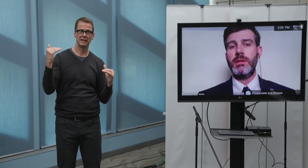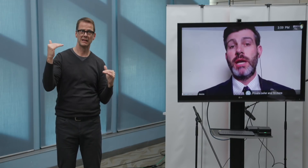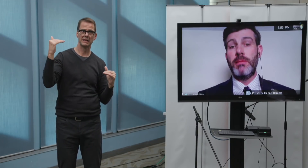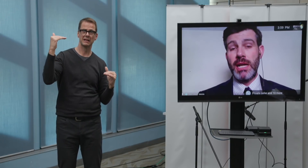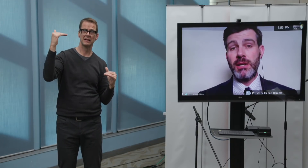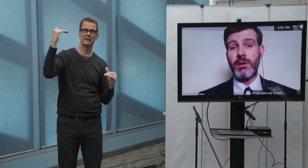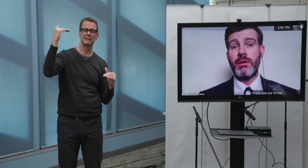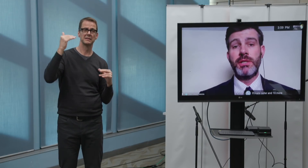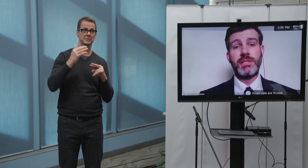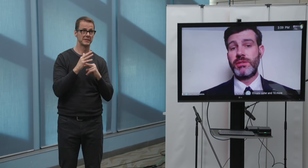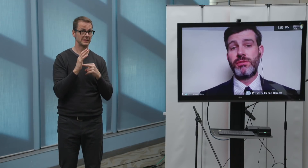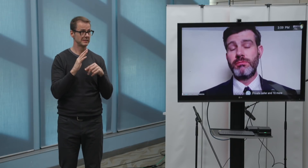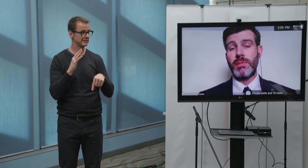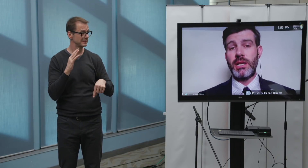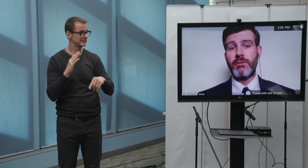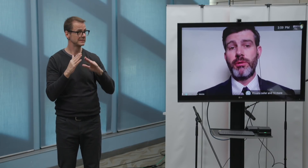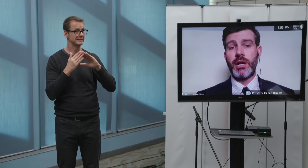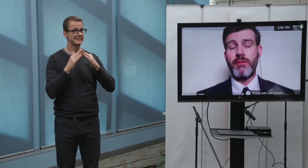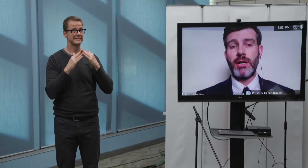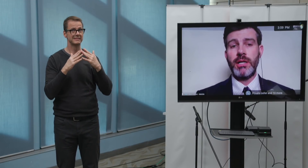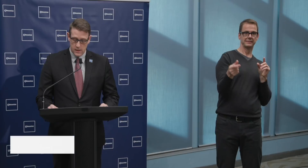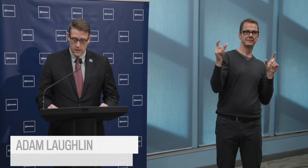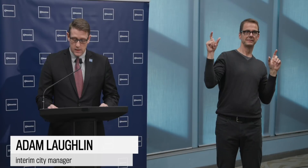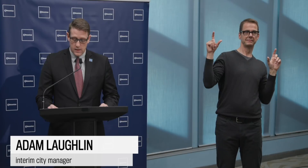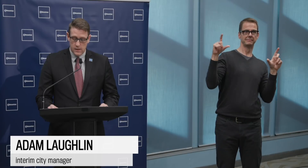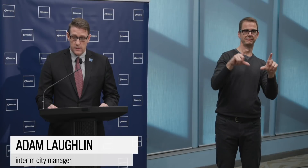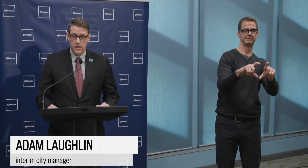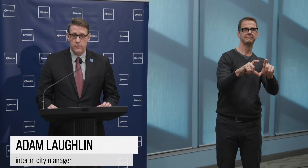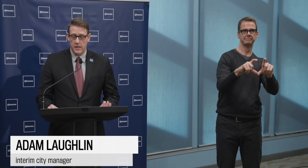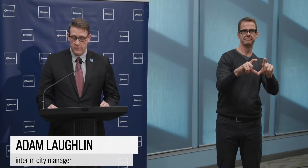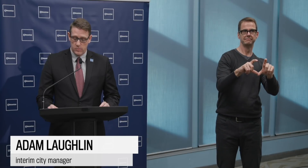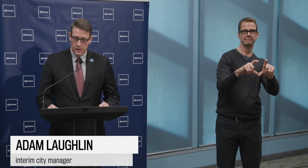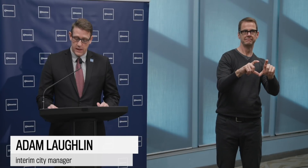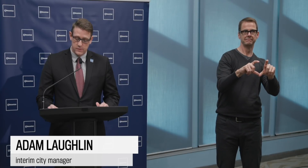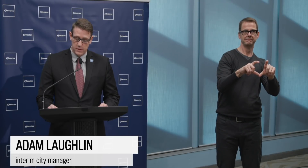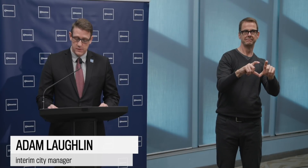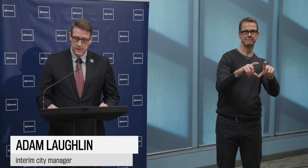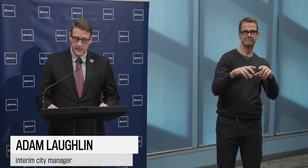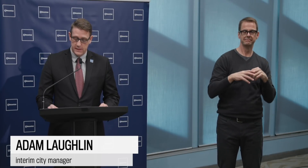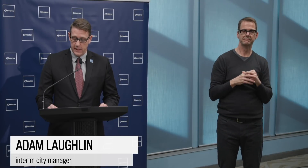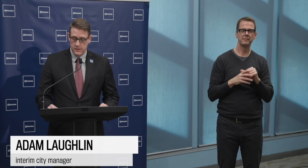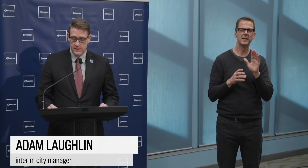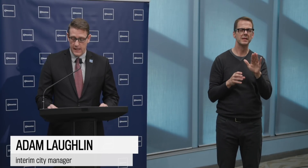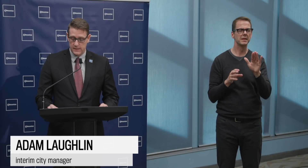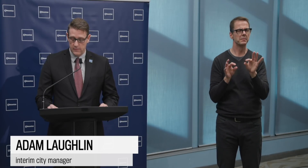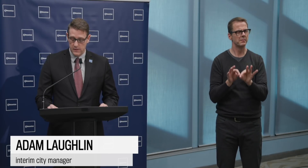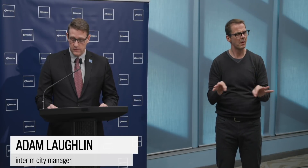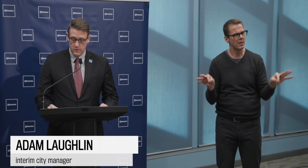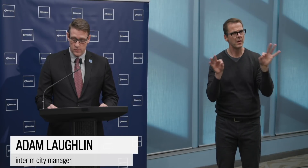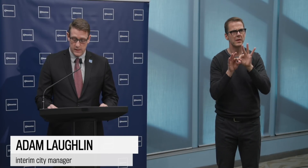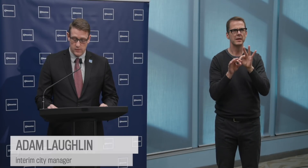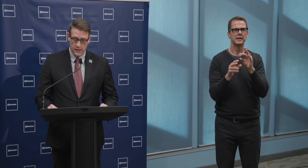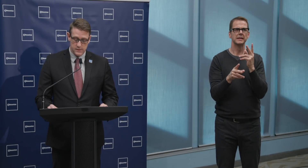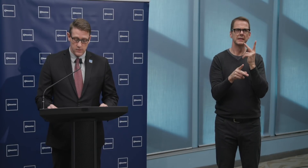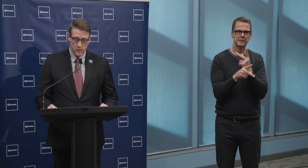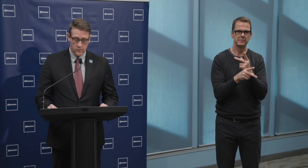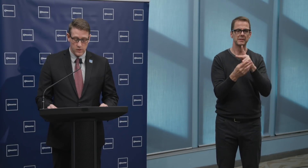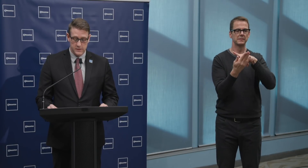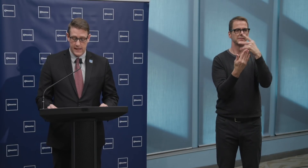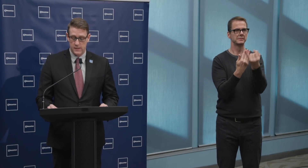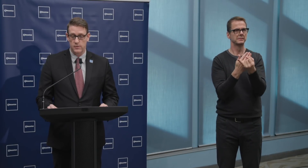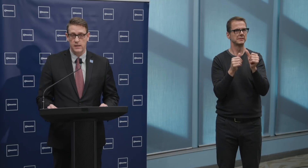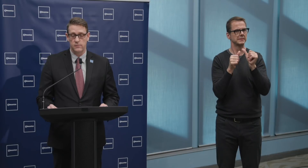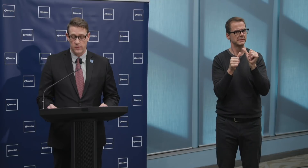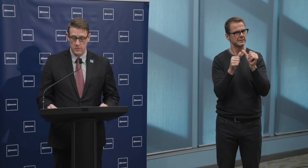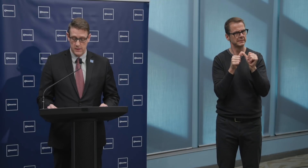and many around us might never recover. The government of Alberta has reduced its education tax levies for 2020 so the